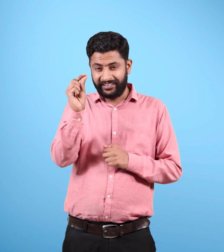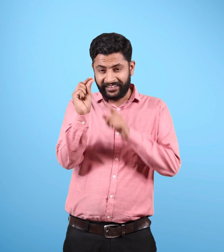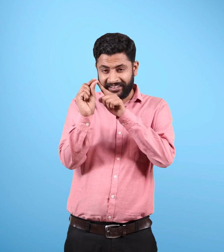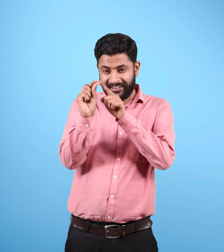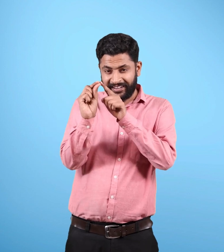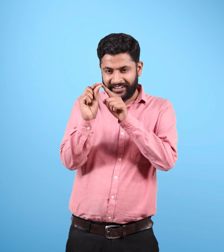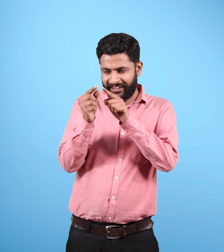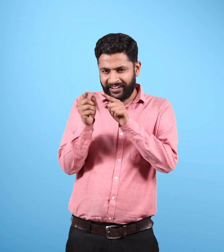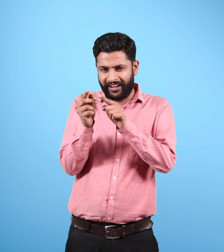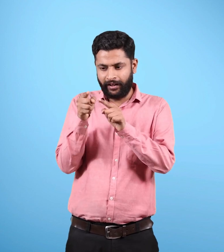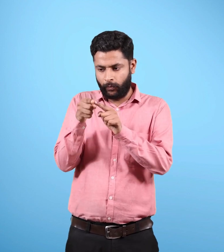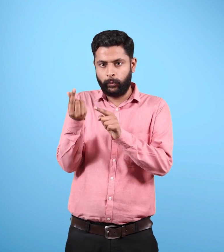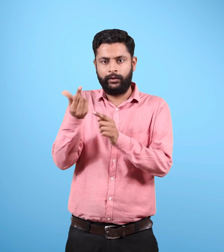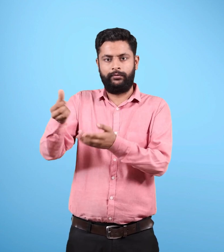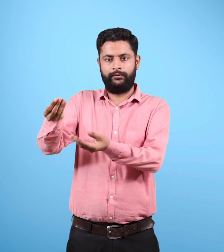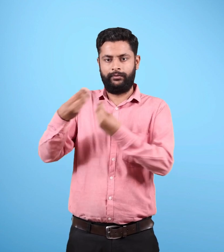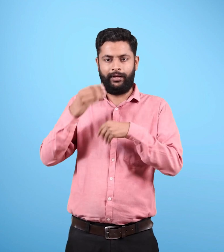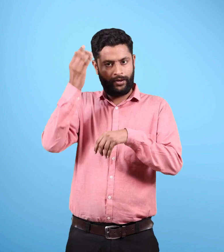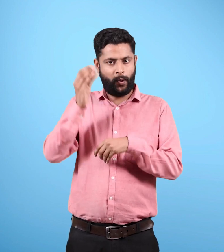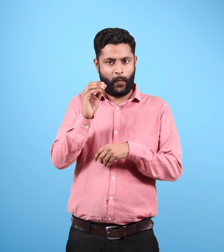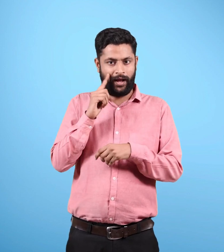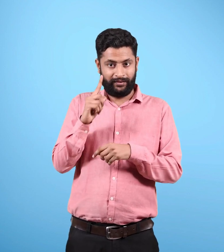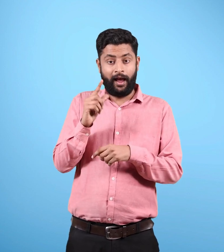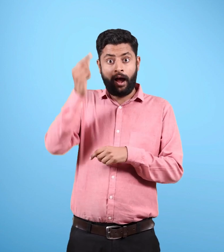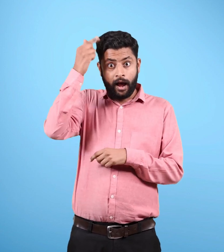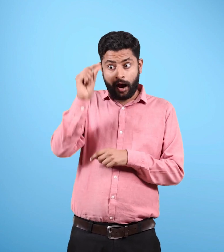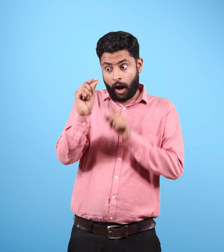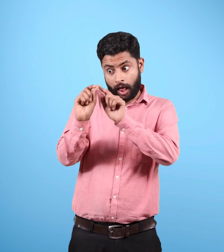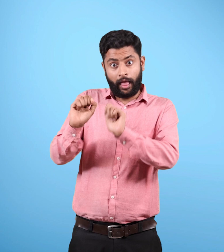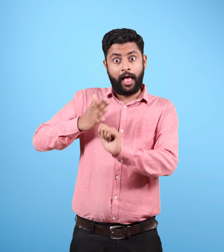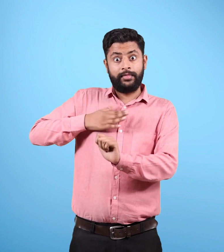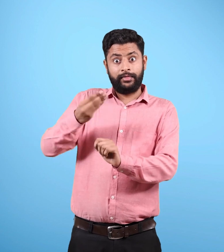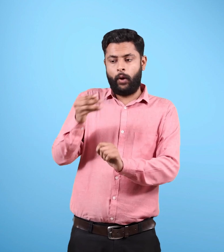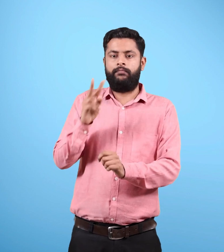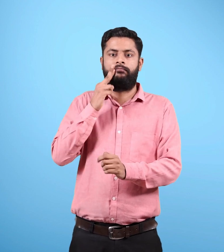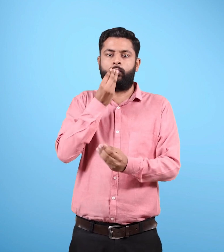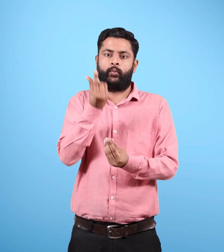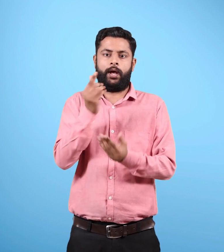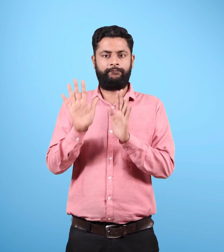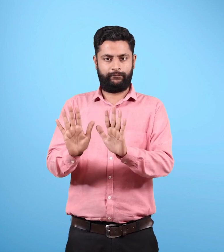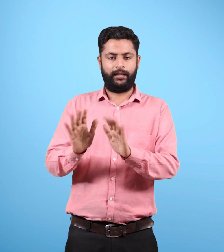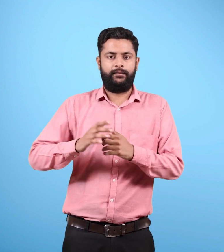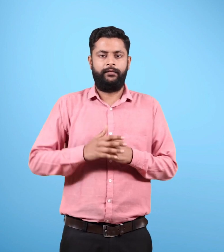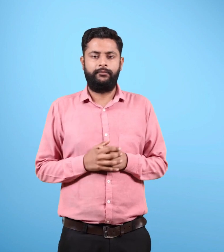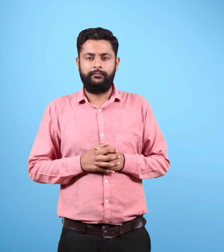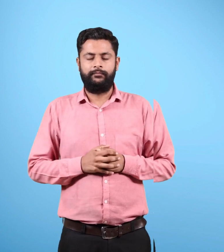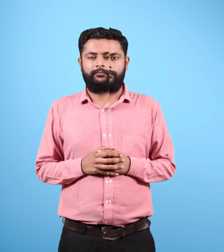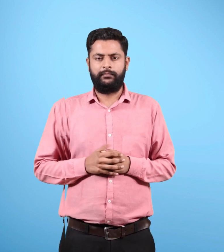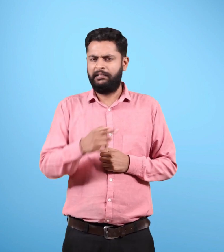Seeds of mustard plants give us oil and the leaves are used as a vegetable.